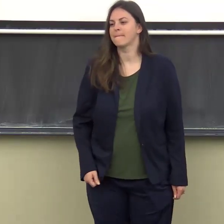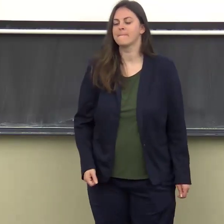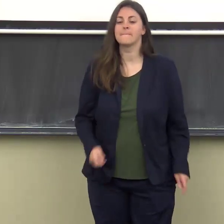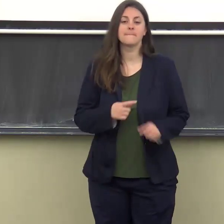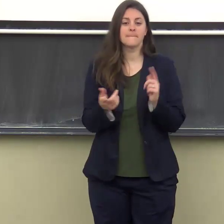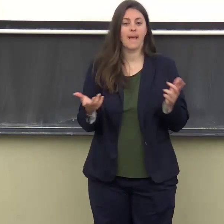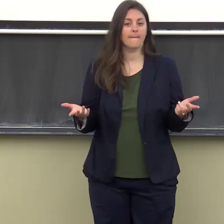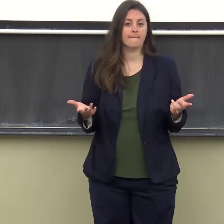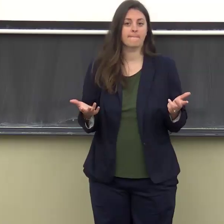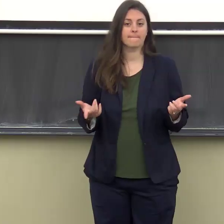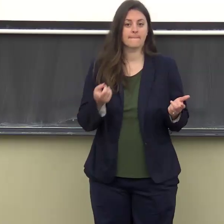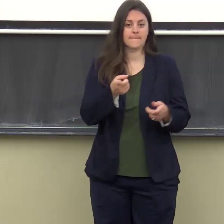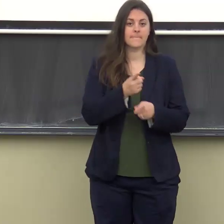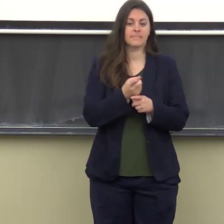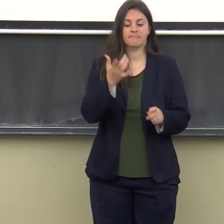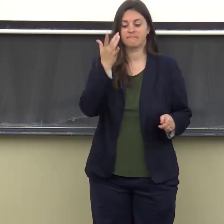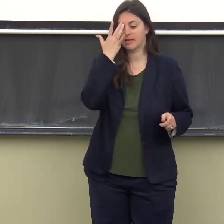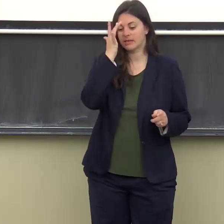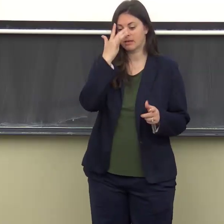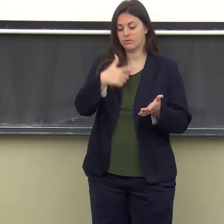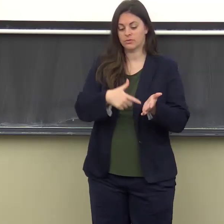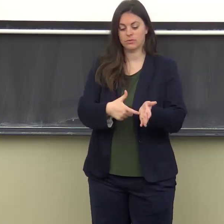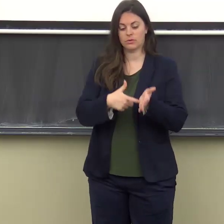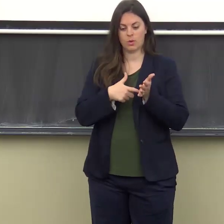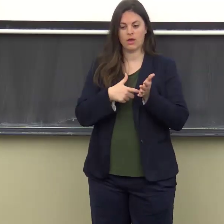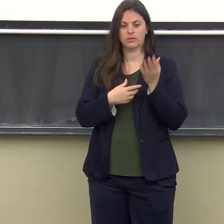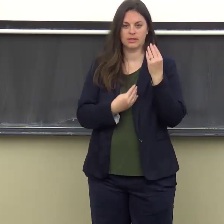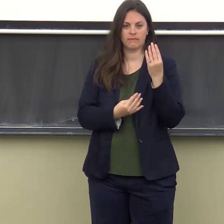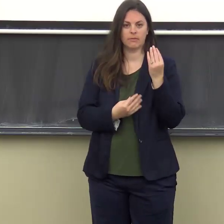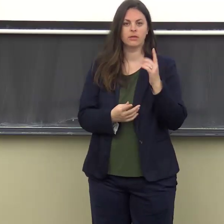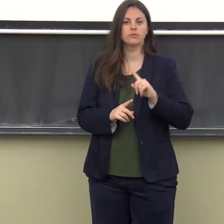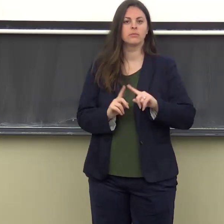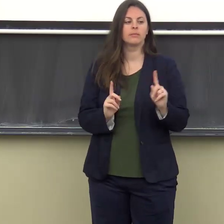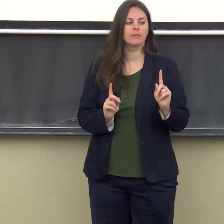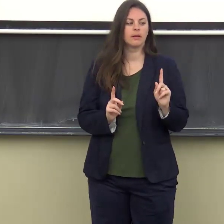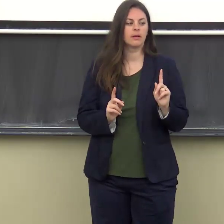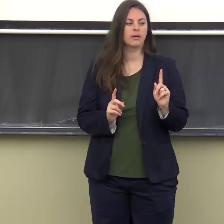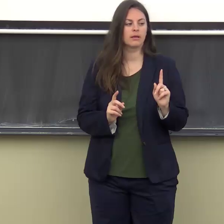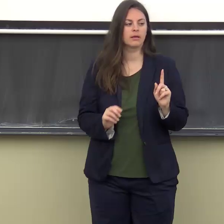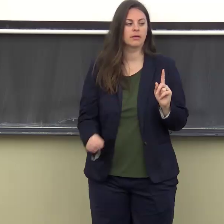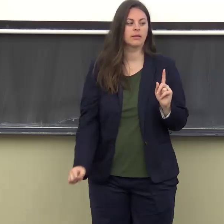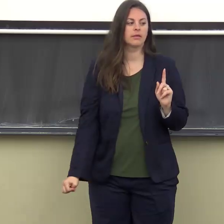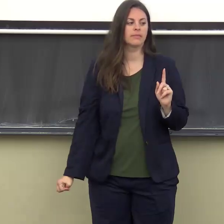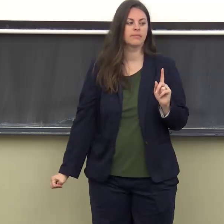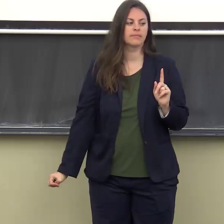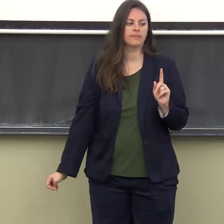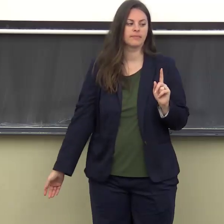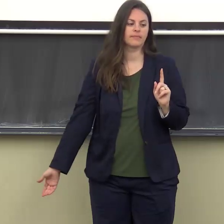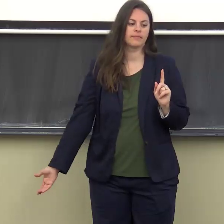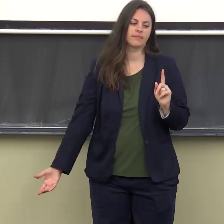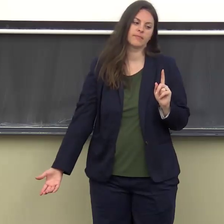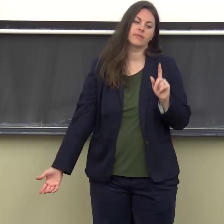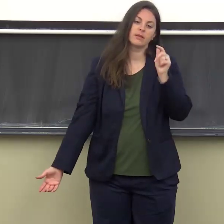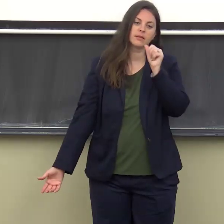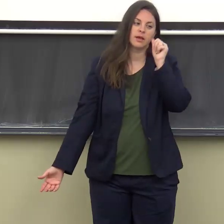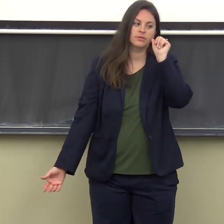AI, I mean, intelligence requires the information, but I think so. Yesterday, for those of